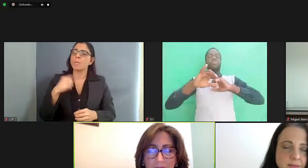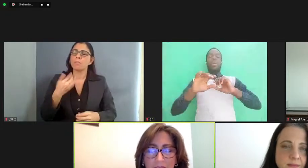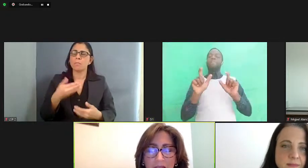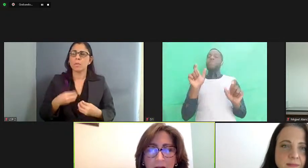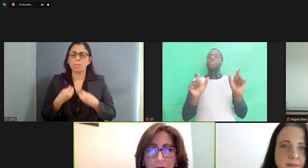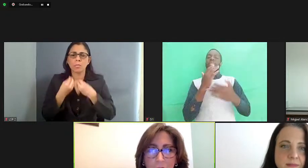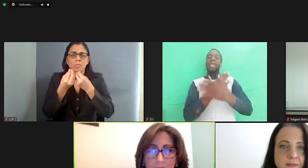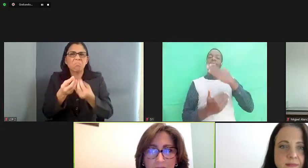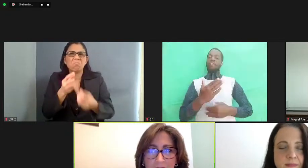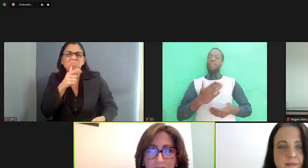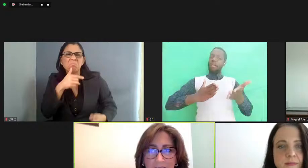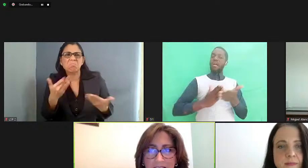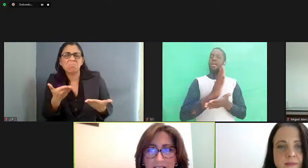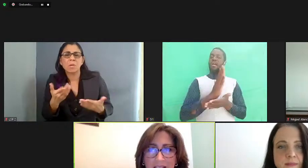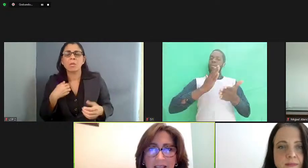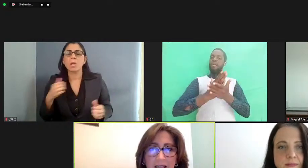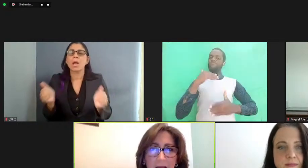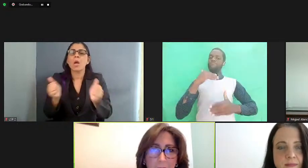this afternoon